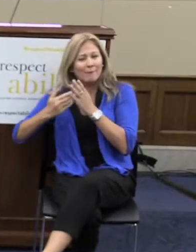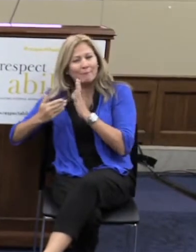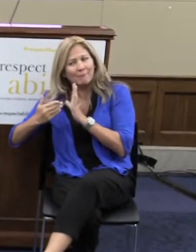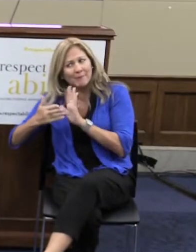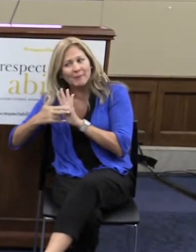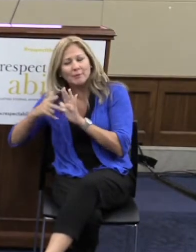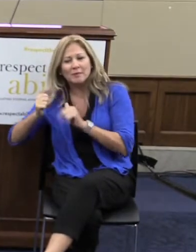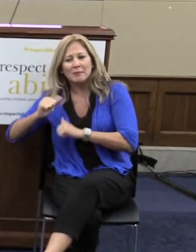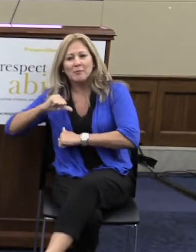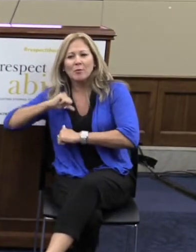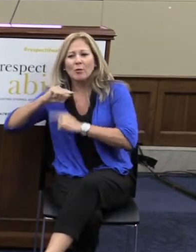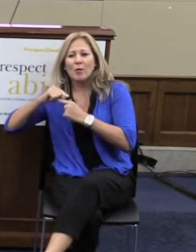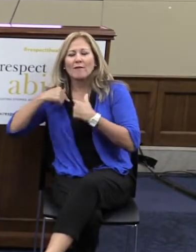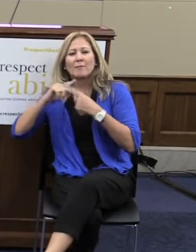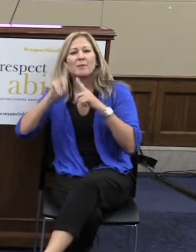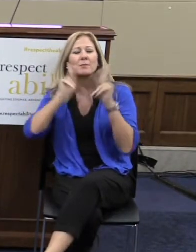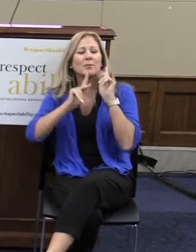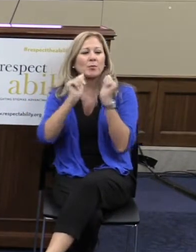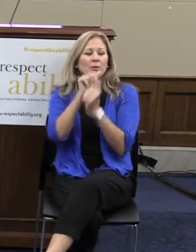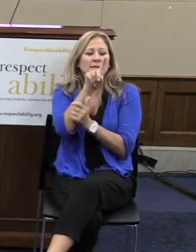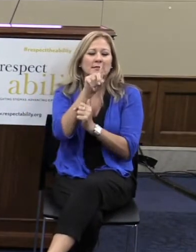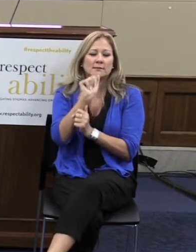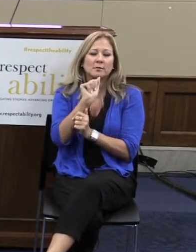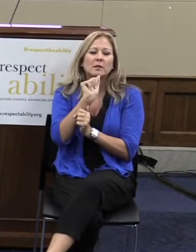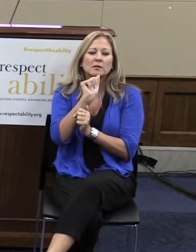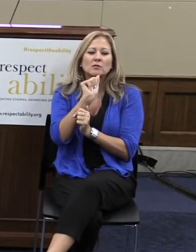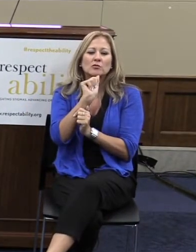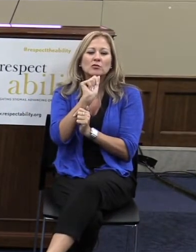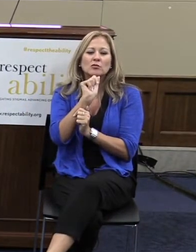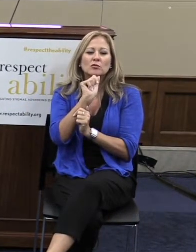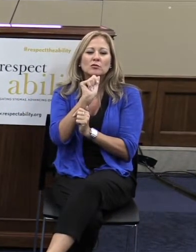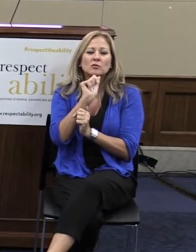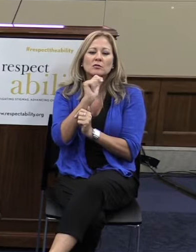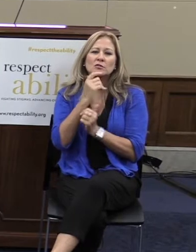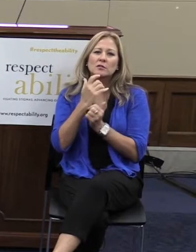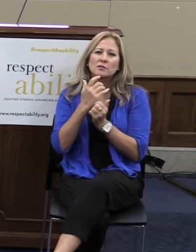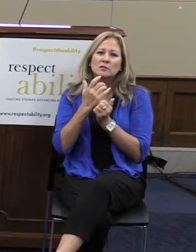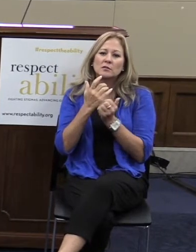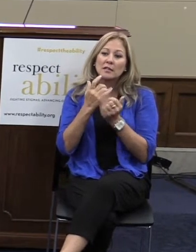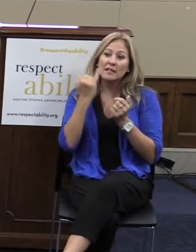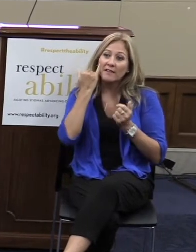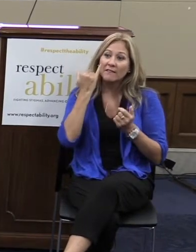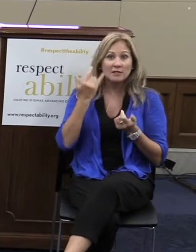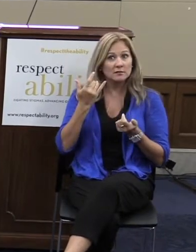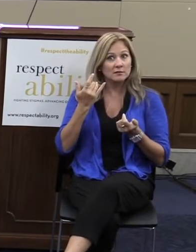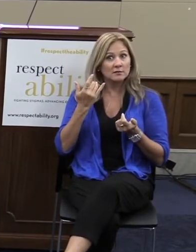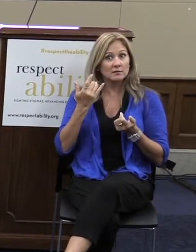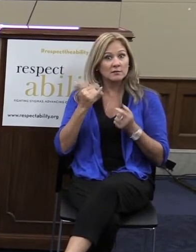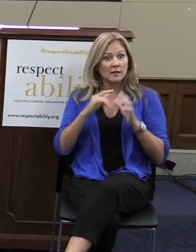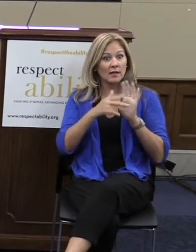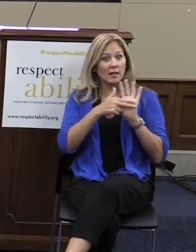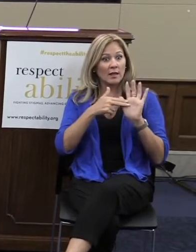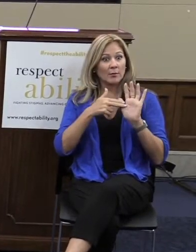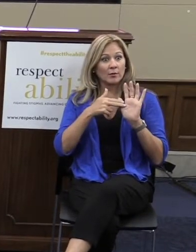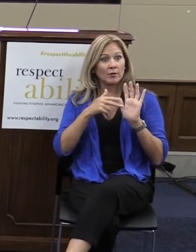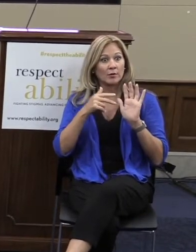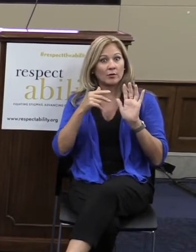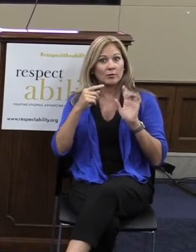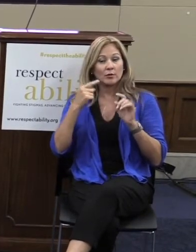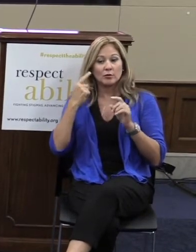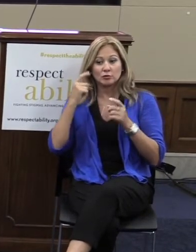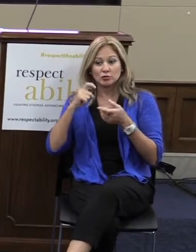if people with disabilities should deserve a label, should be kick-ass,